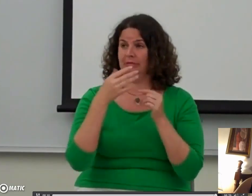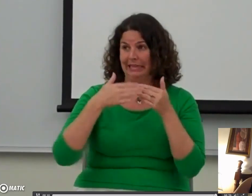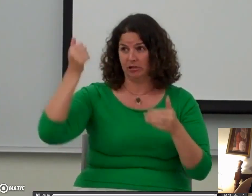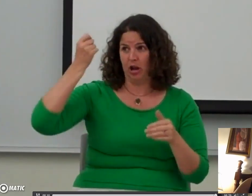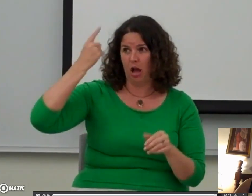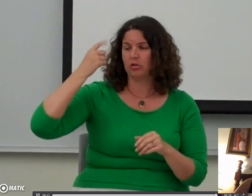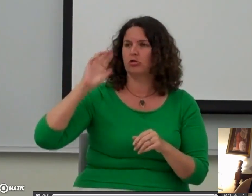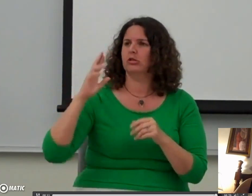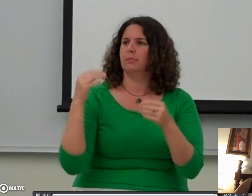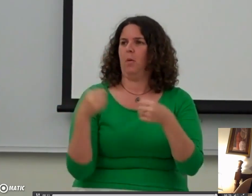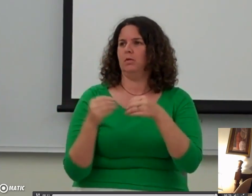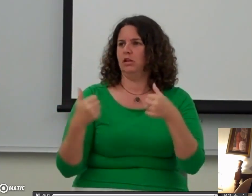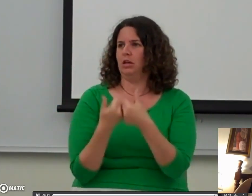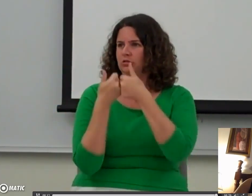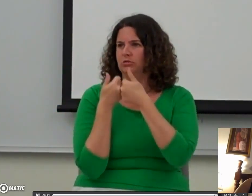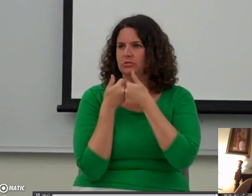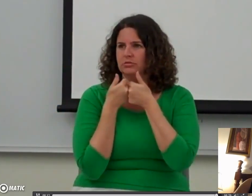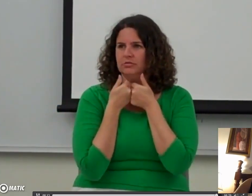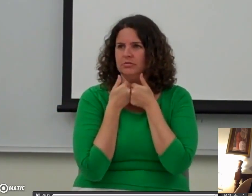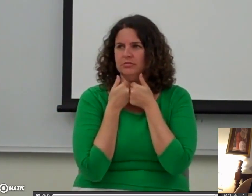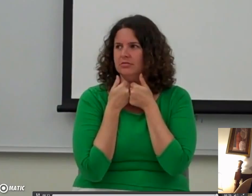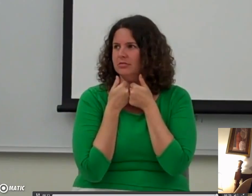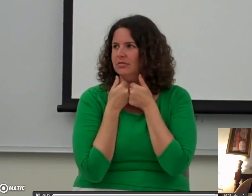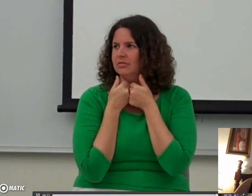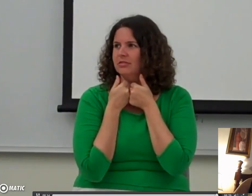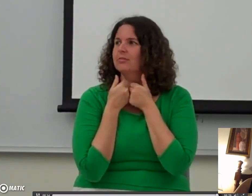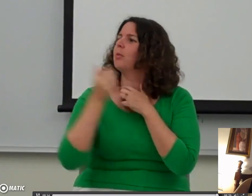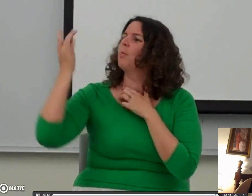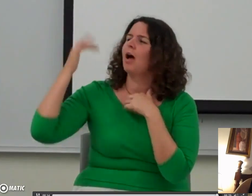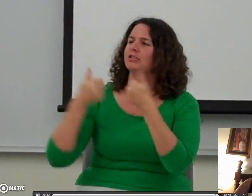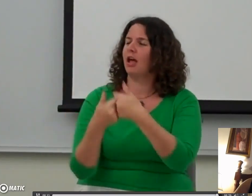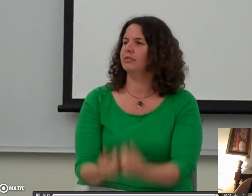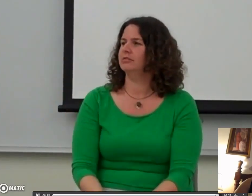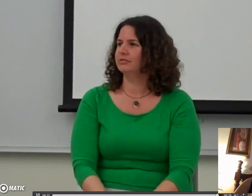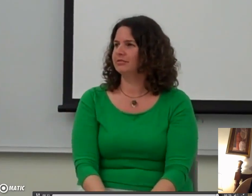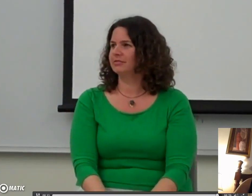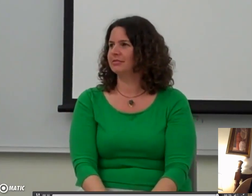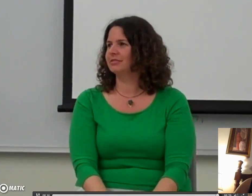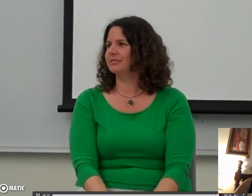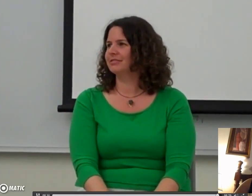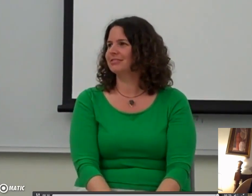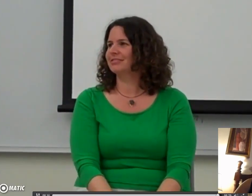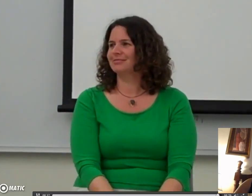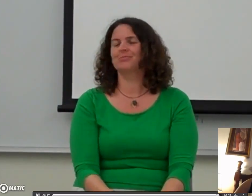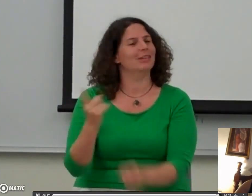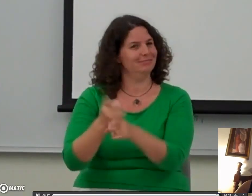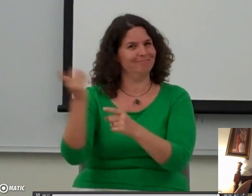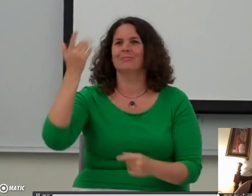I'm just curious. Did you guys understand the story of what was the challenge? Can you tell me why was it a challenge for